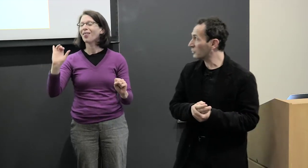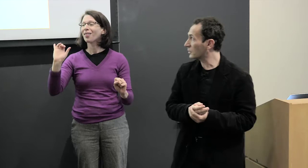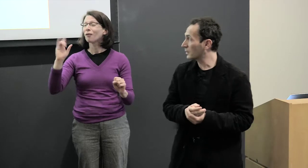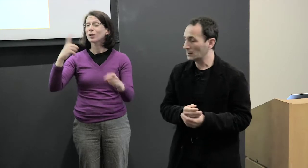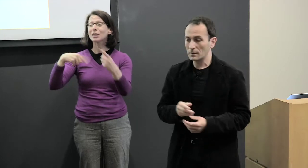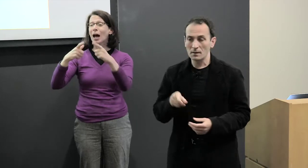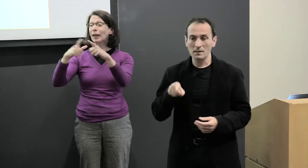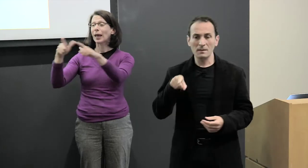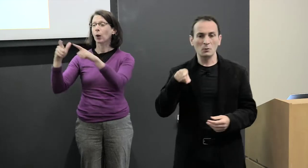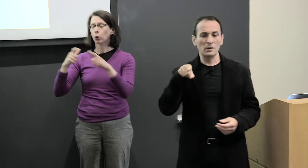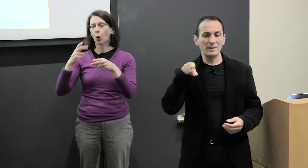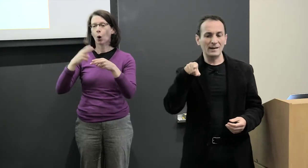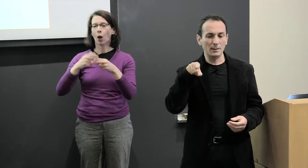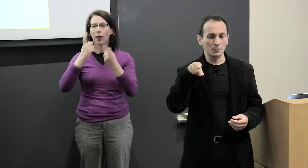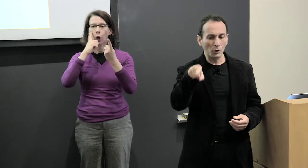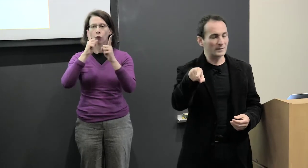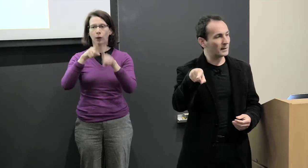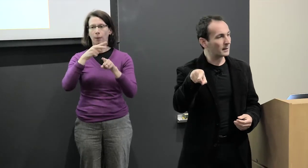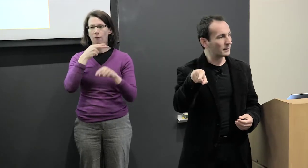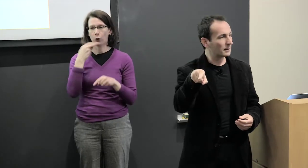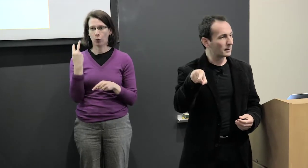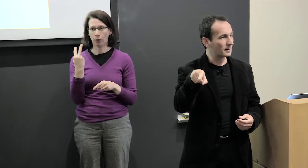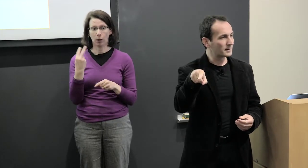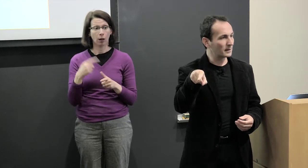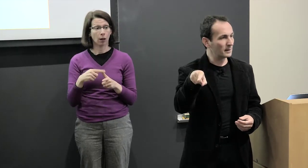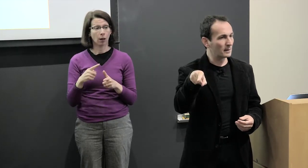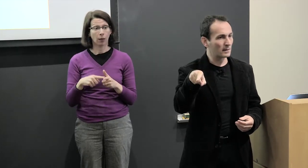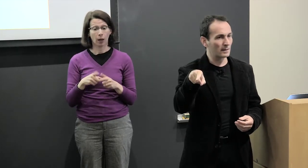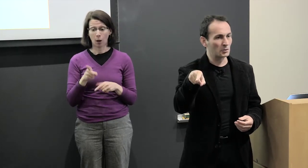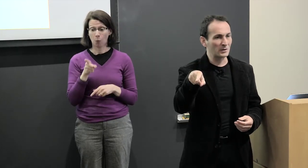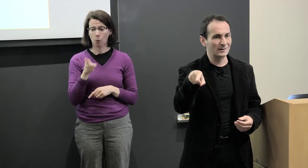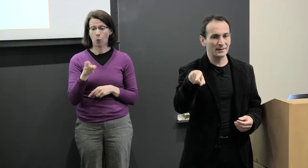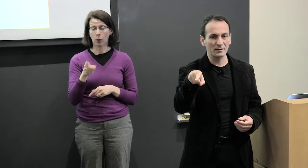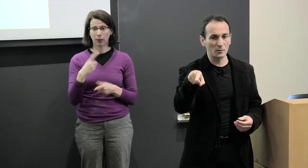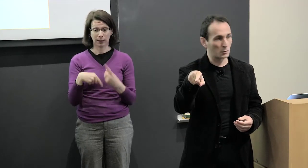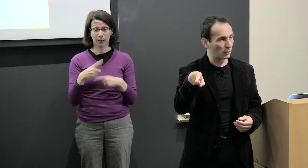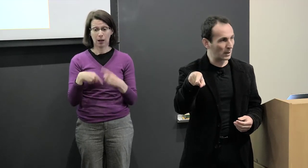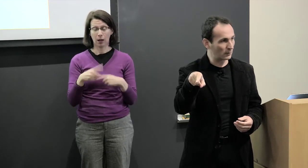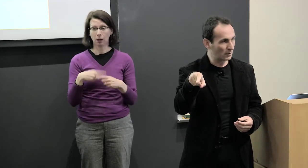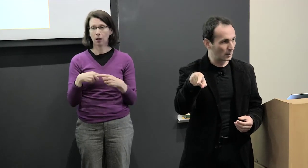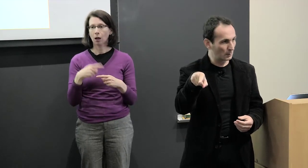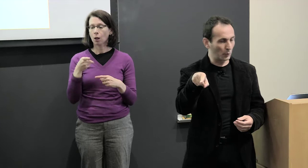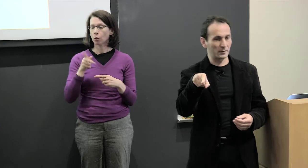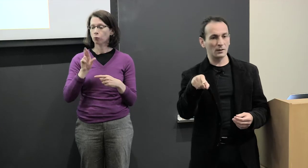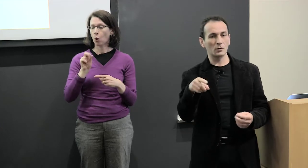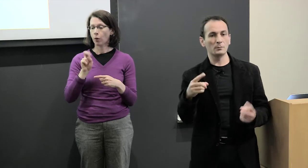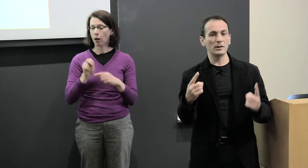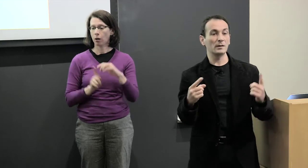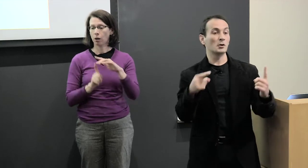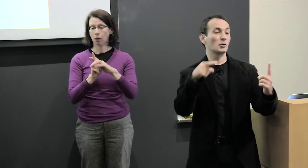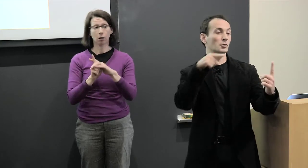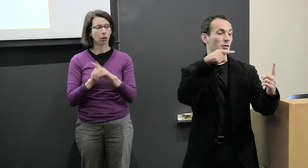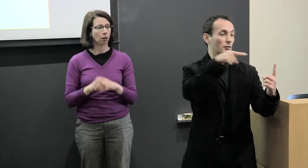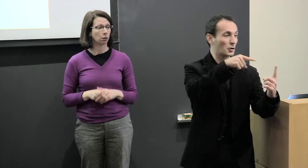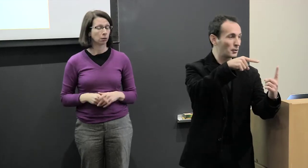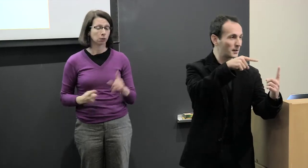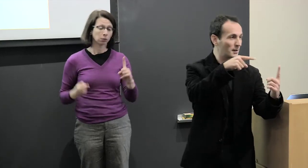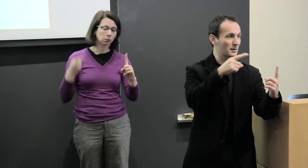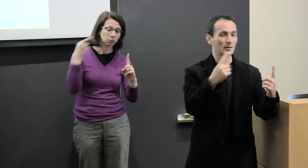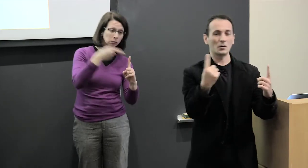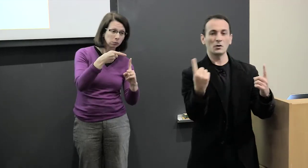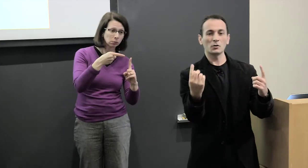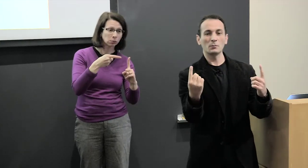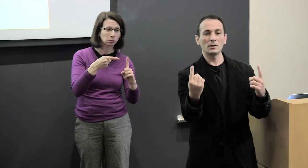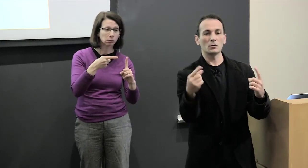sign language. Then there will be a pointing sign that realizes the pronoun. Pointing could be towards